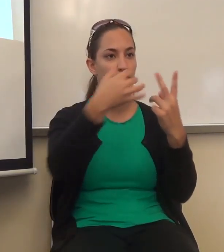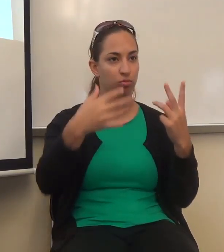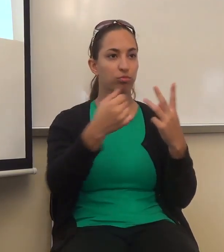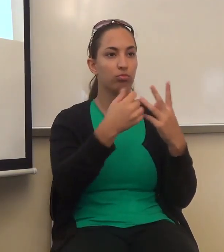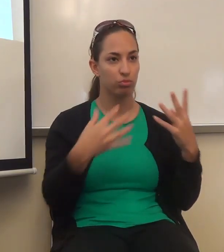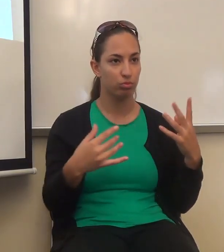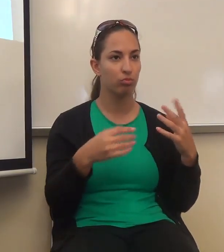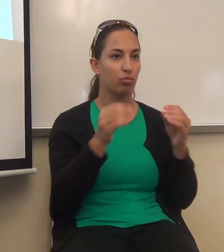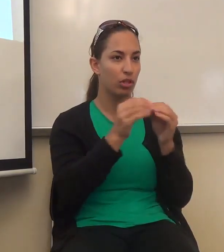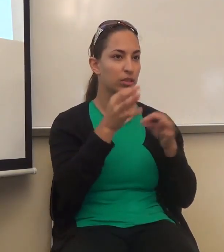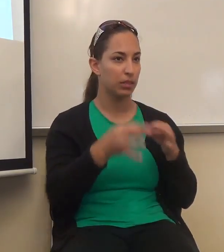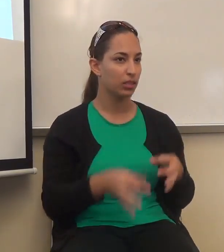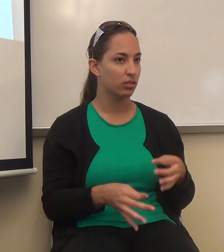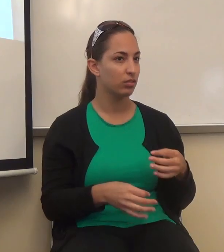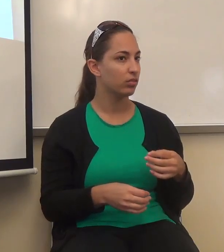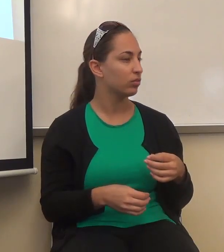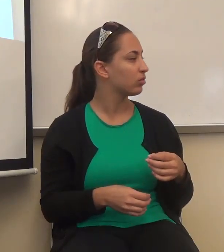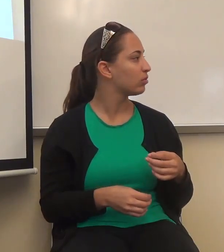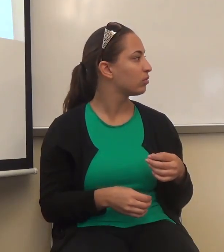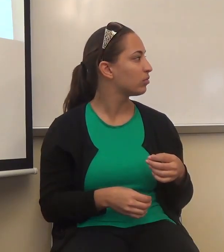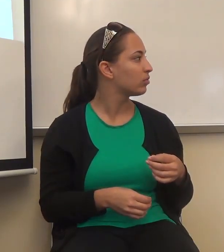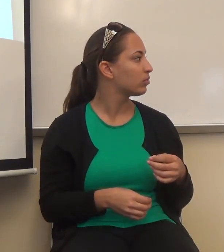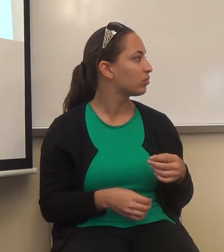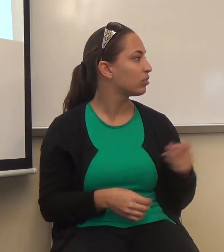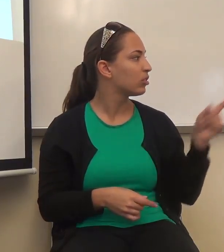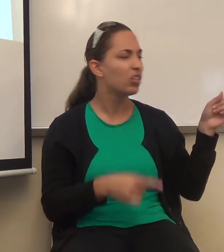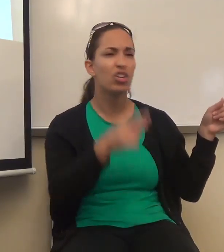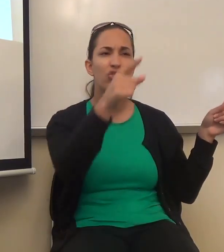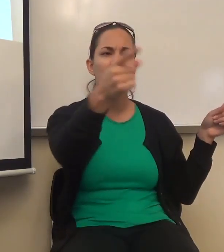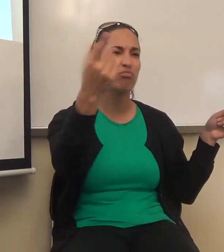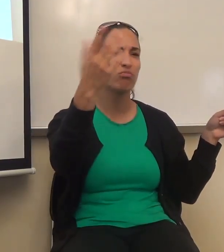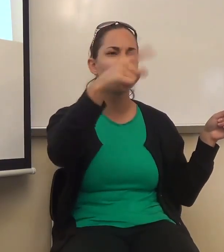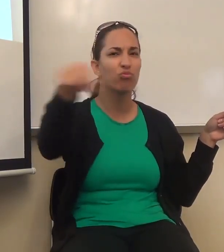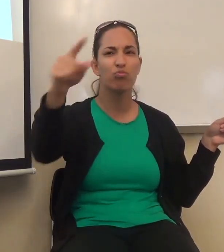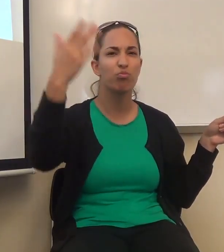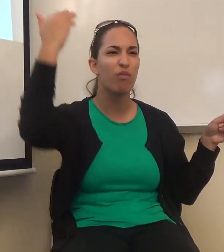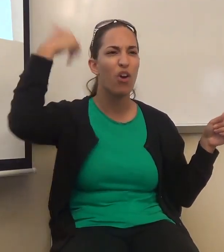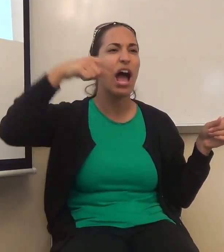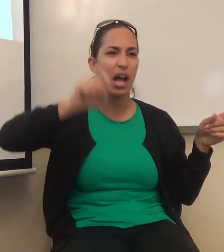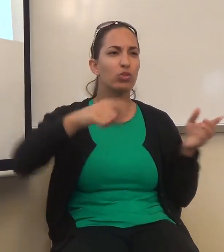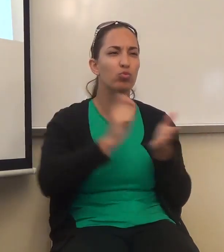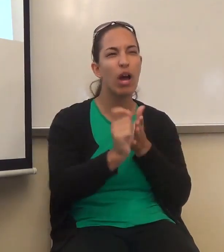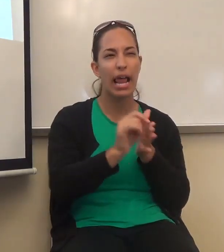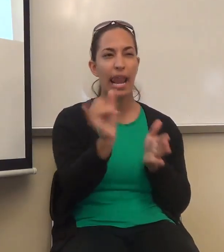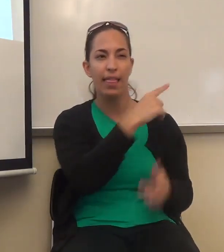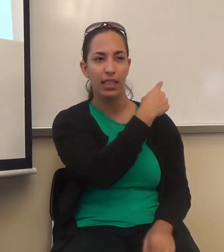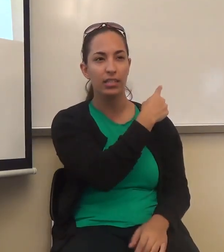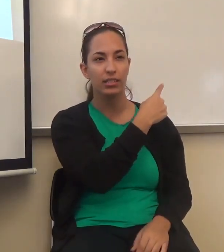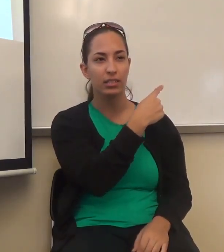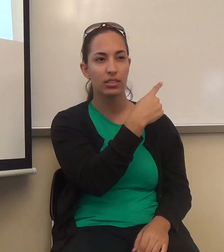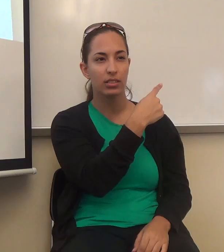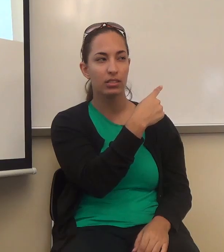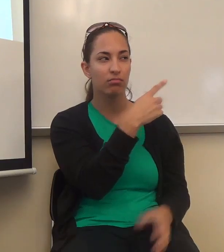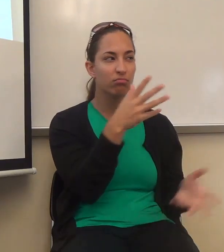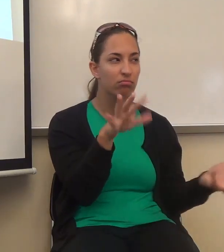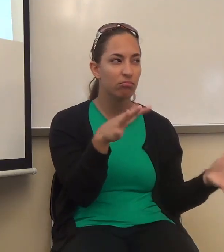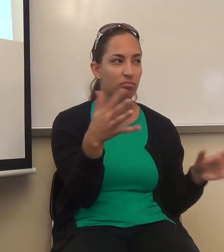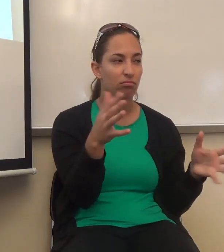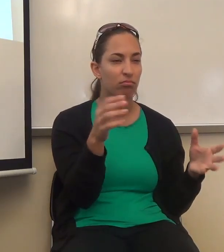Basically, this is what you're doing. Has anyone ever had to write one like this? An outline that looks like this? Yeah, a lot of you have done it